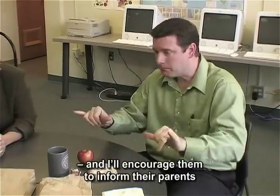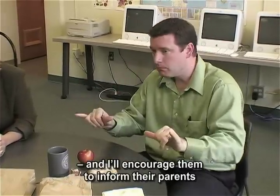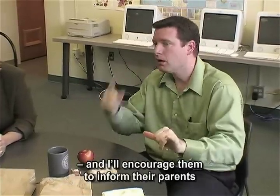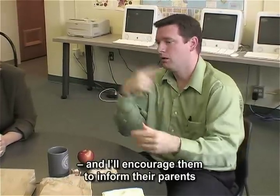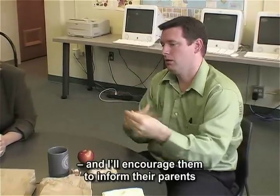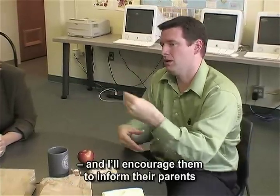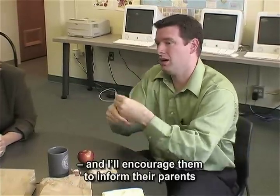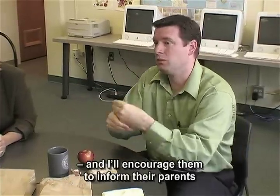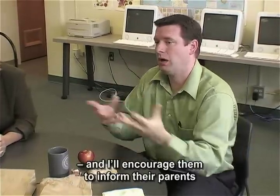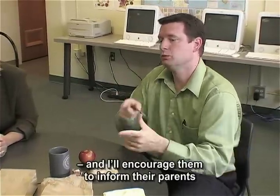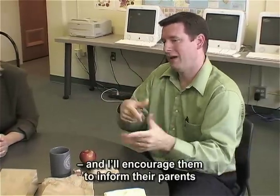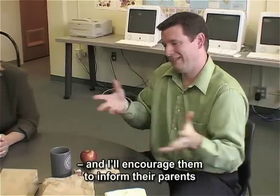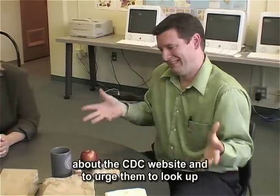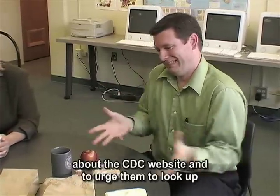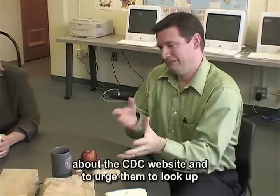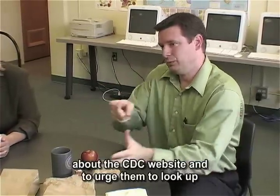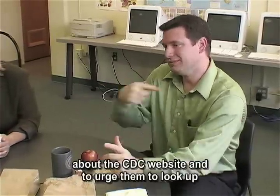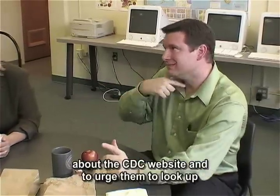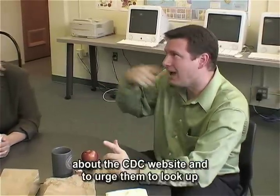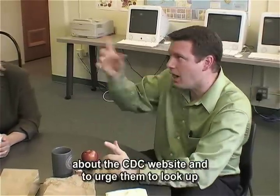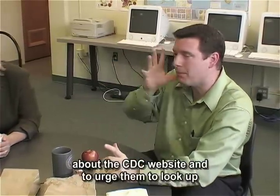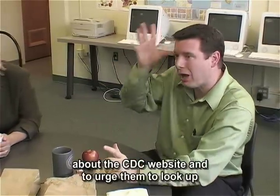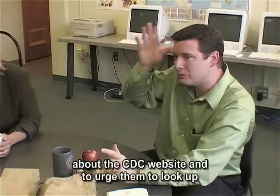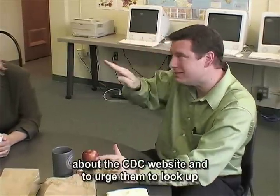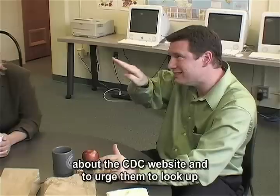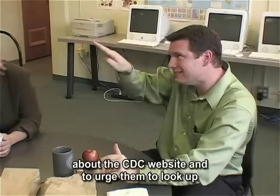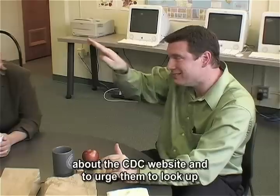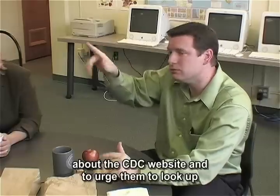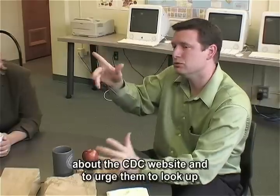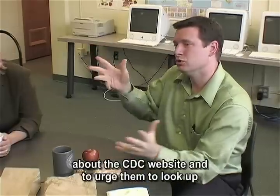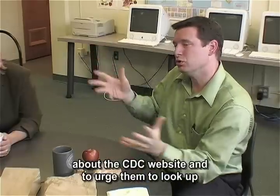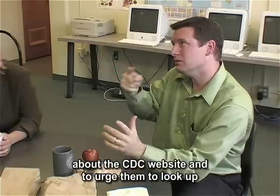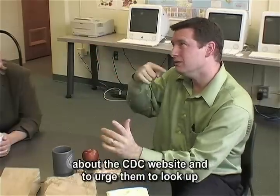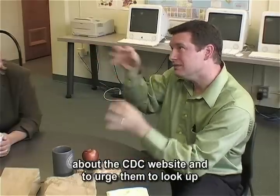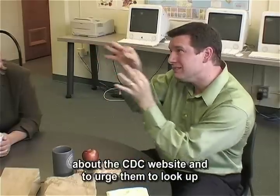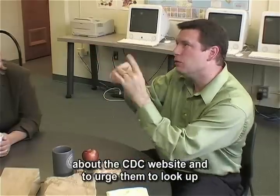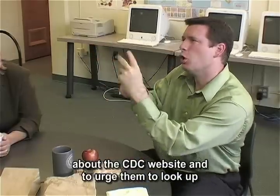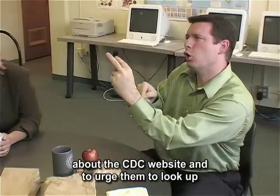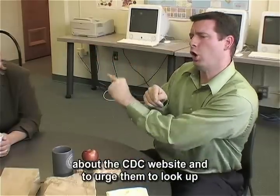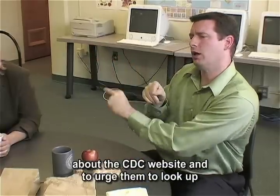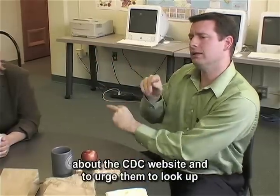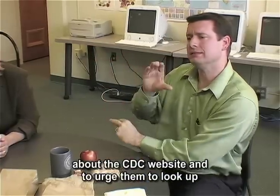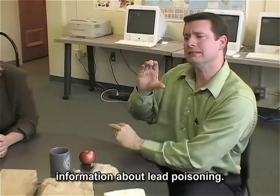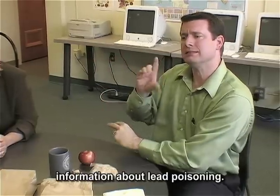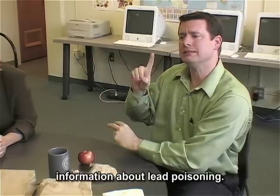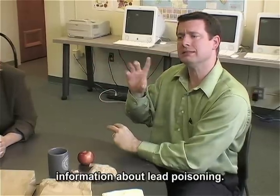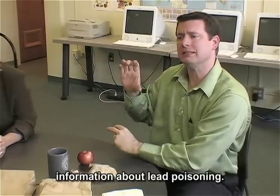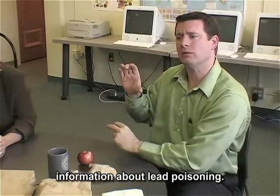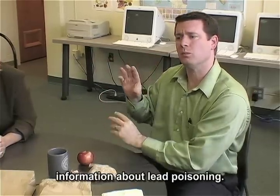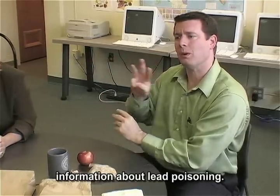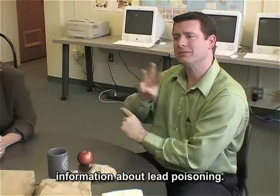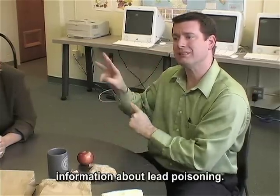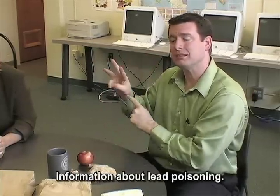And I'll encourage them to inform their parents about the CDC website and to urge them to look up information about lead poisoning.